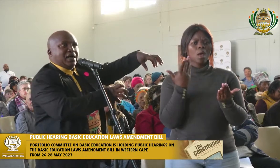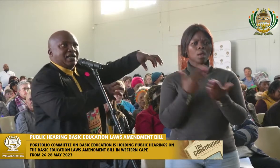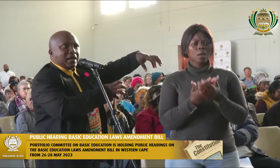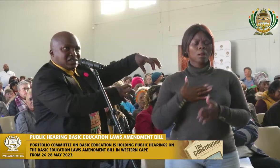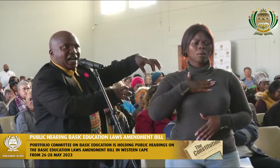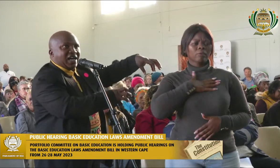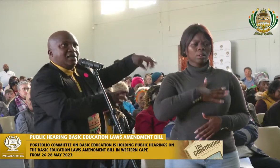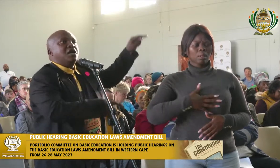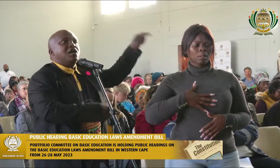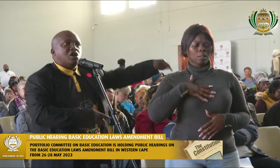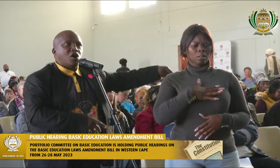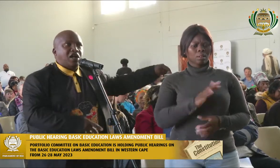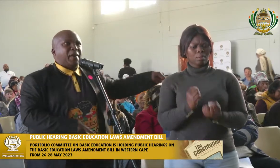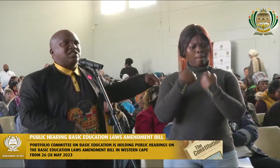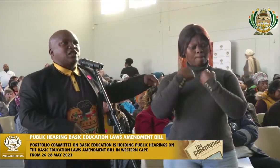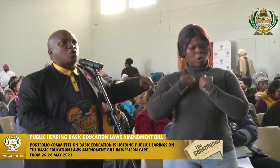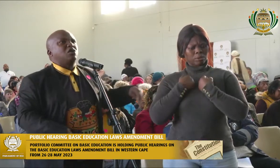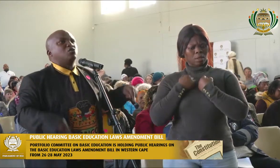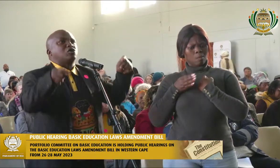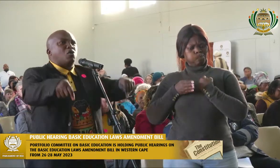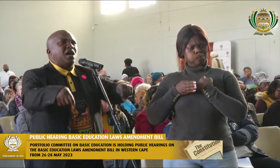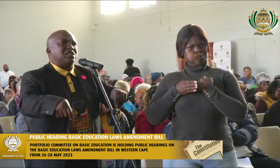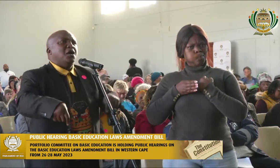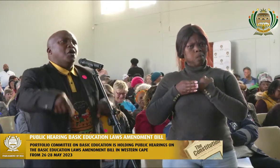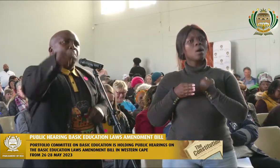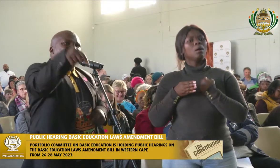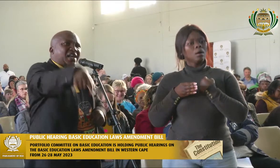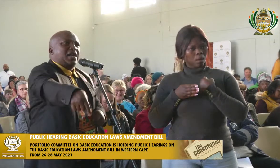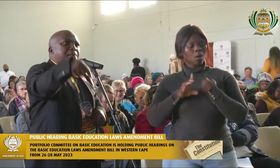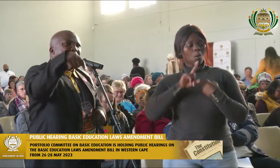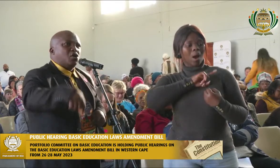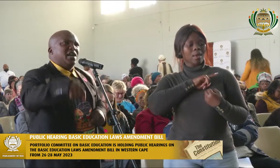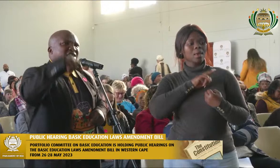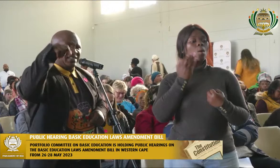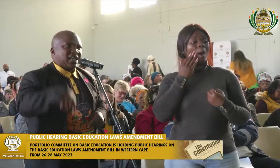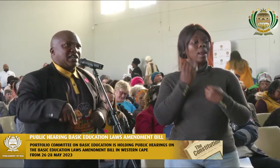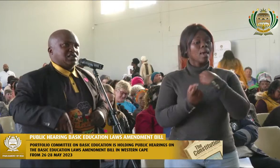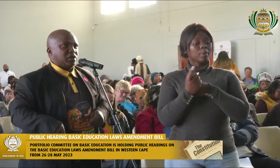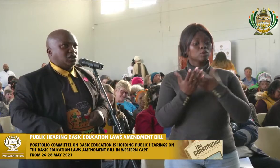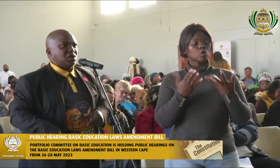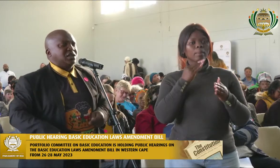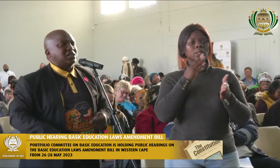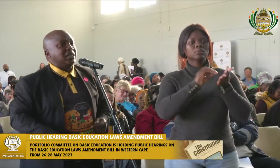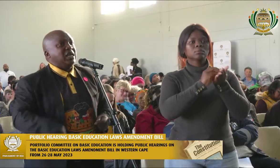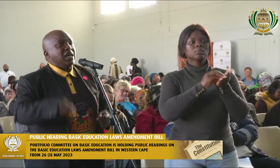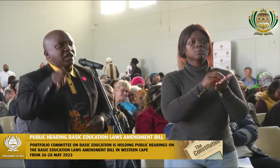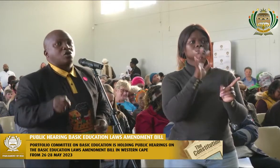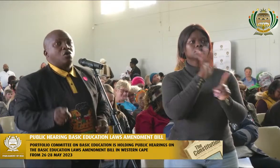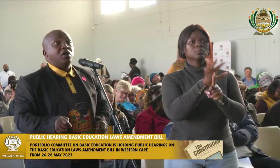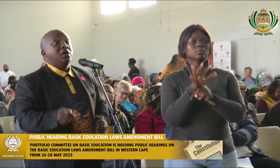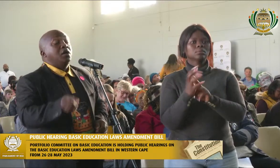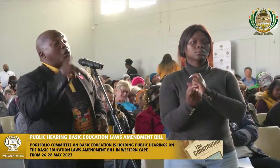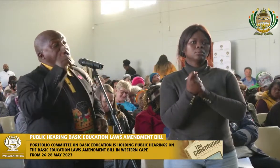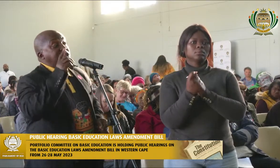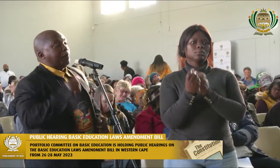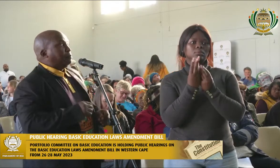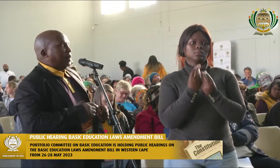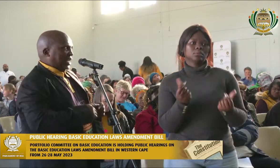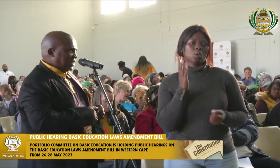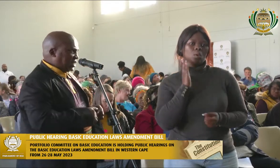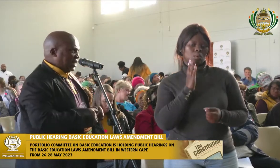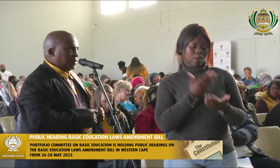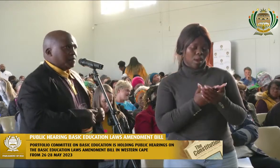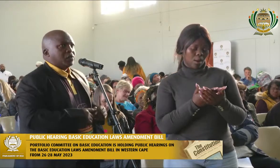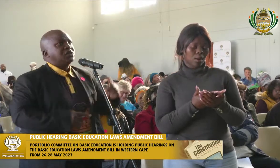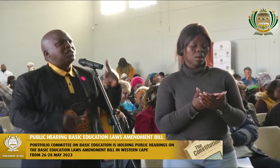ifuthe likamzali likhona phakathi esikolweni kuzokwazi kuphele le meko ye-gangsterism esikolweni.